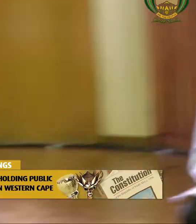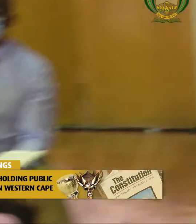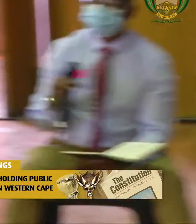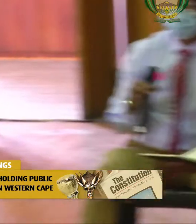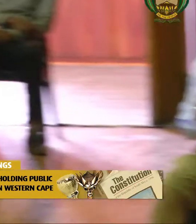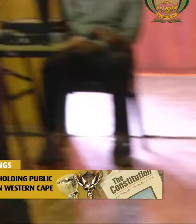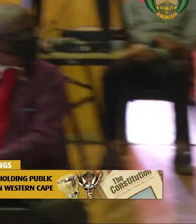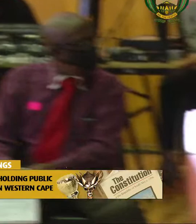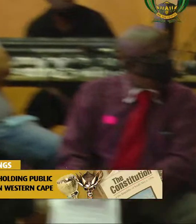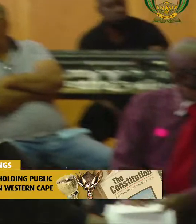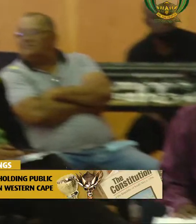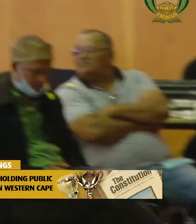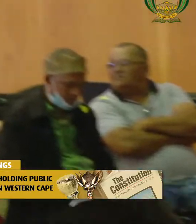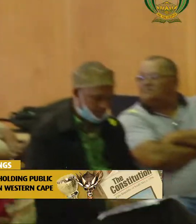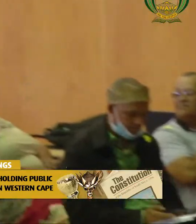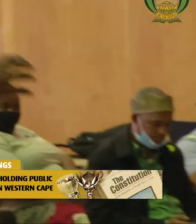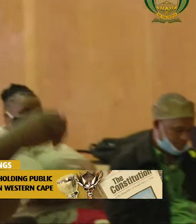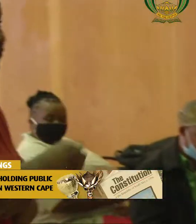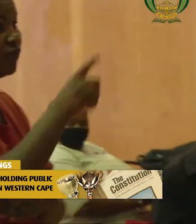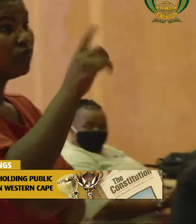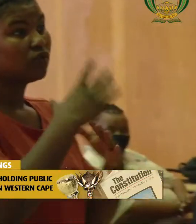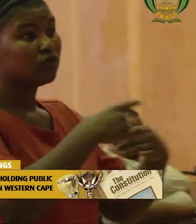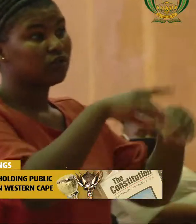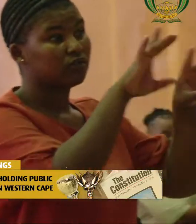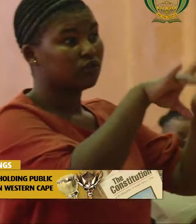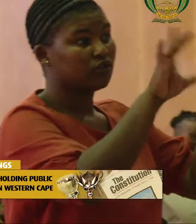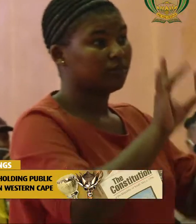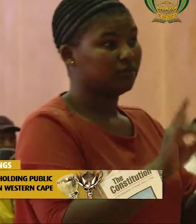Mandibulise Mhlekazi, to the chairperson.